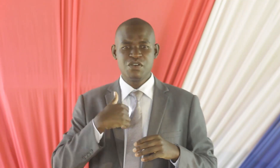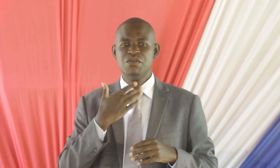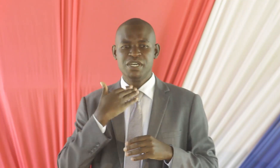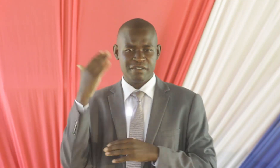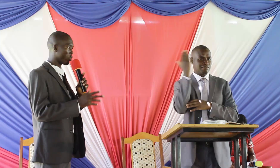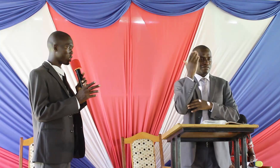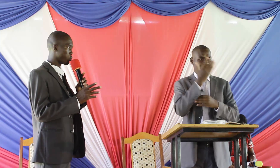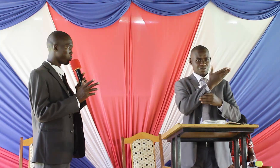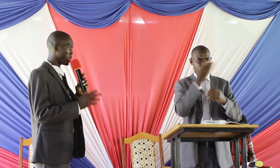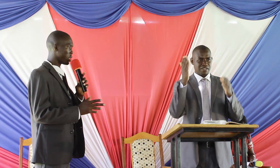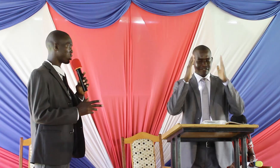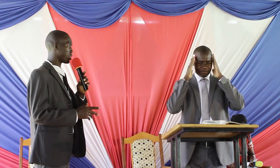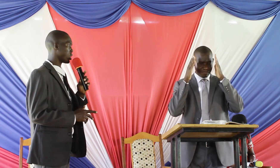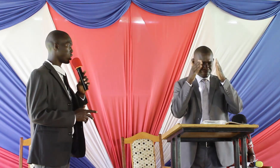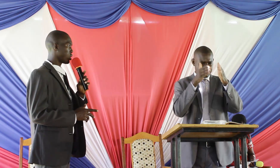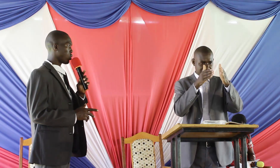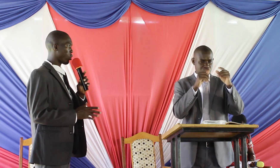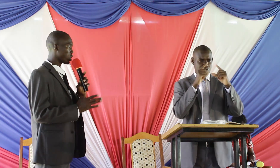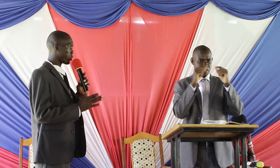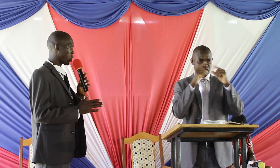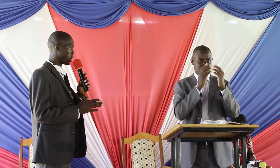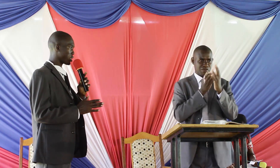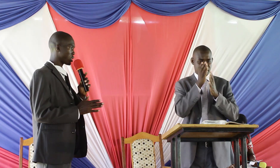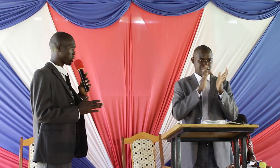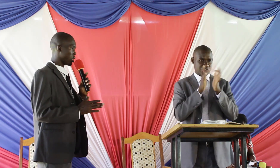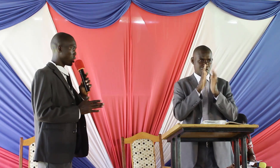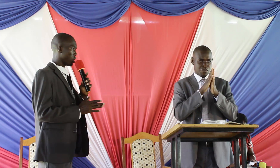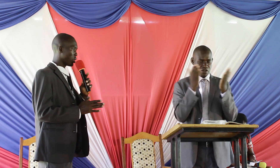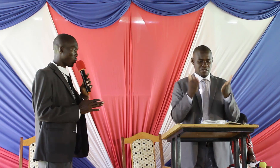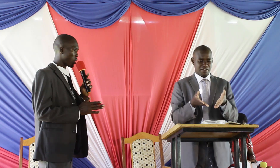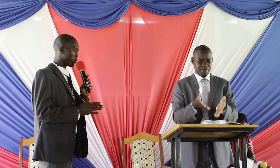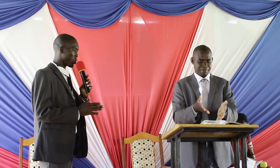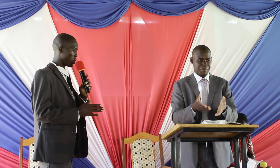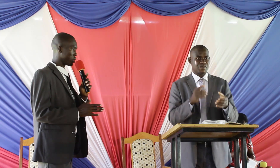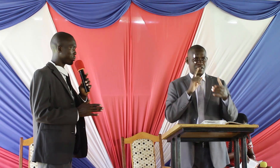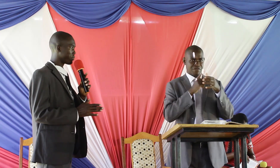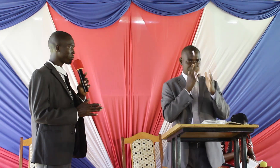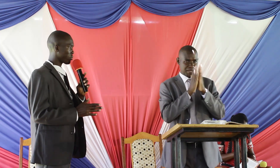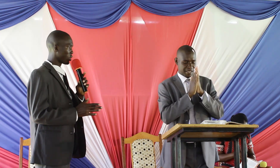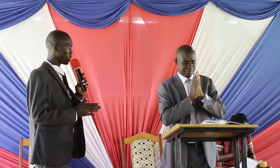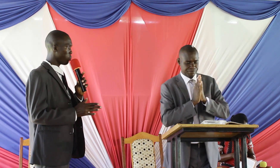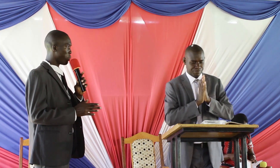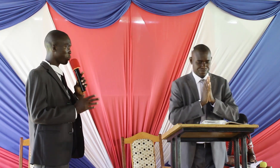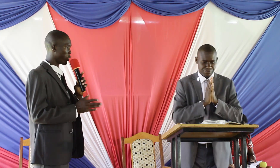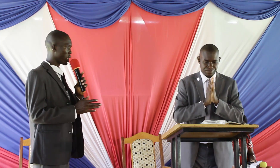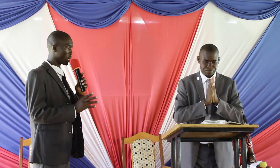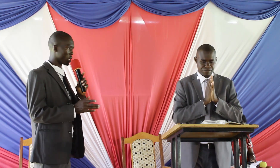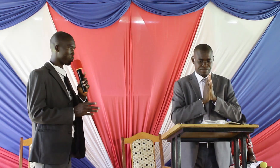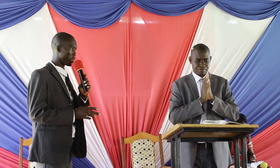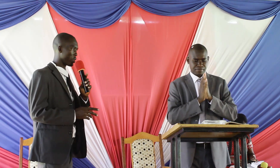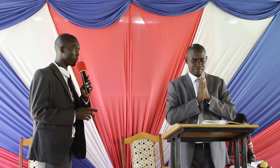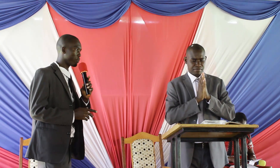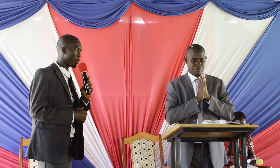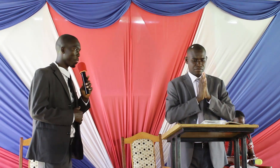an awareness of this ministry. We want to focus in the Word of God. But before that,